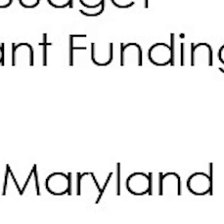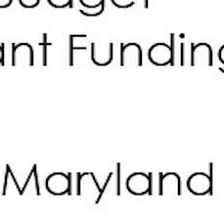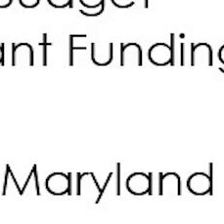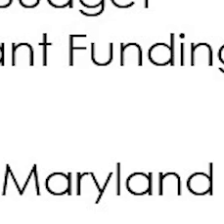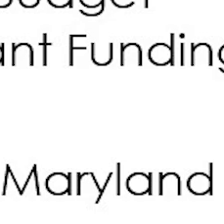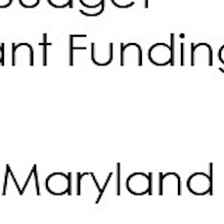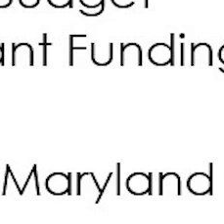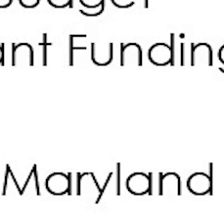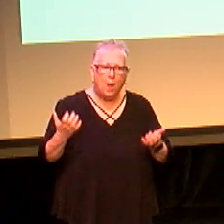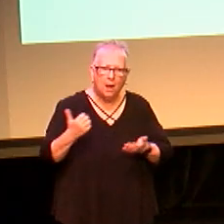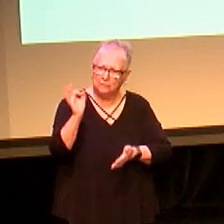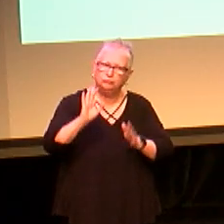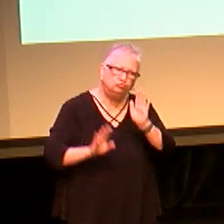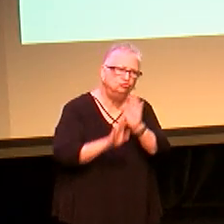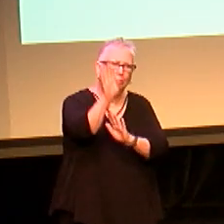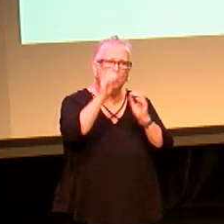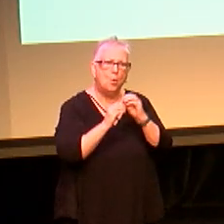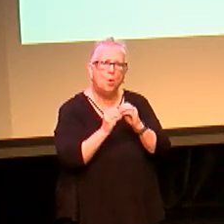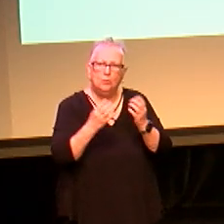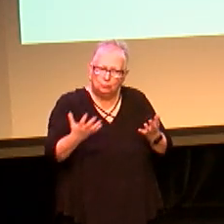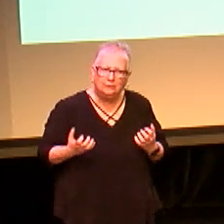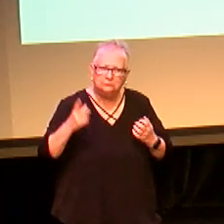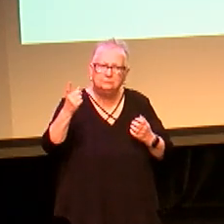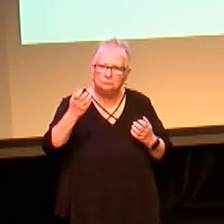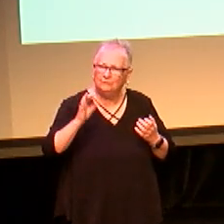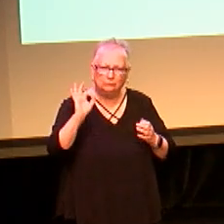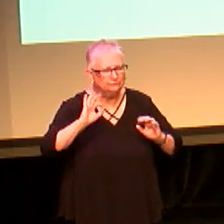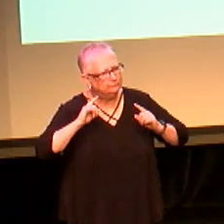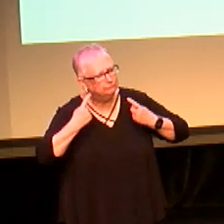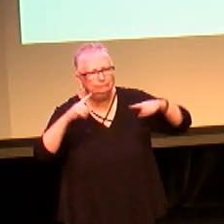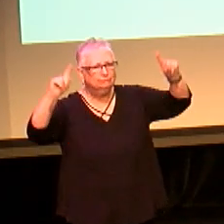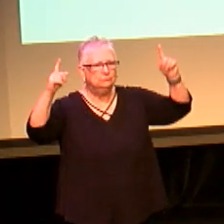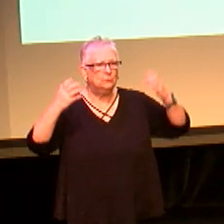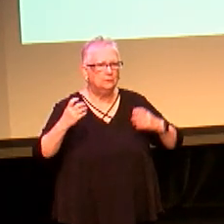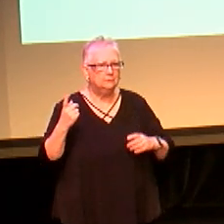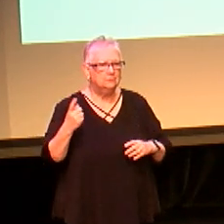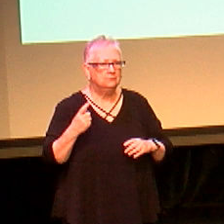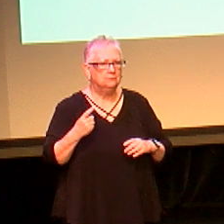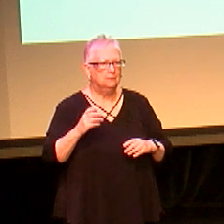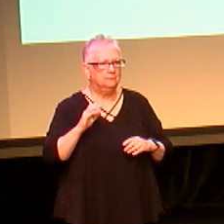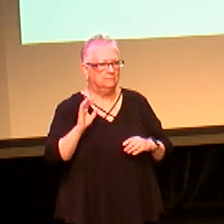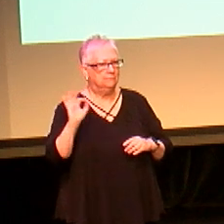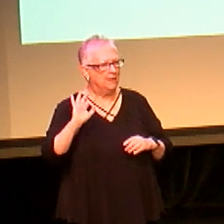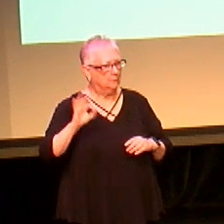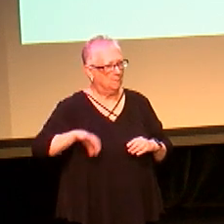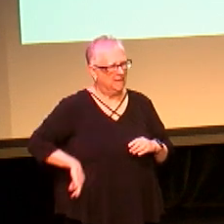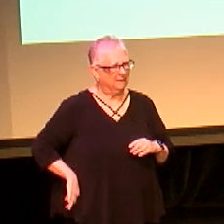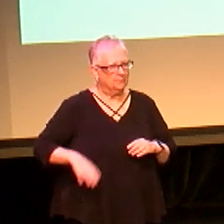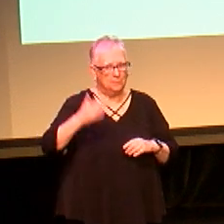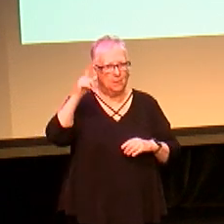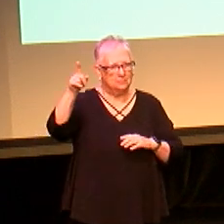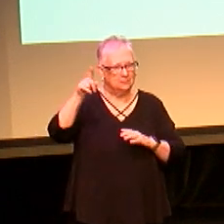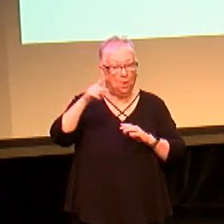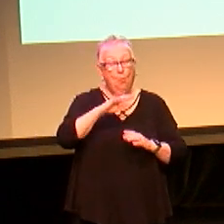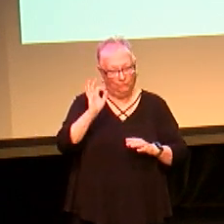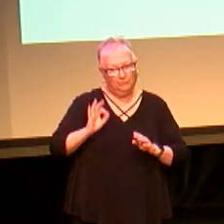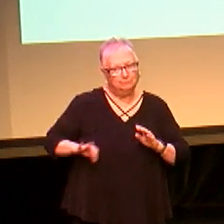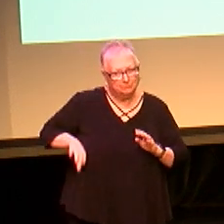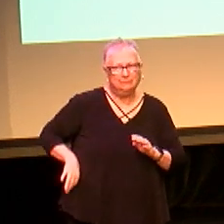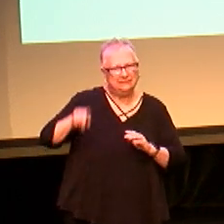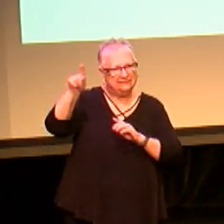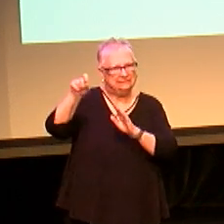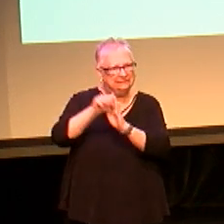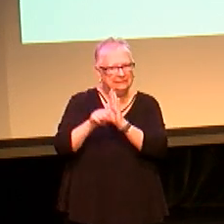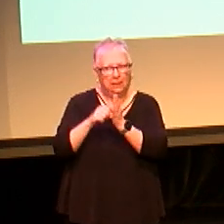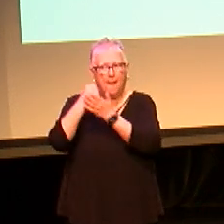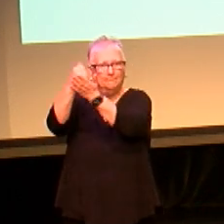succeed. It means a lot to the state to have a successful Frederick anchoring this part of the state. But as you can see from the